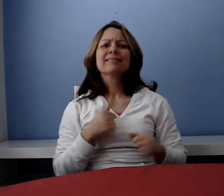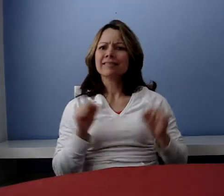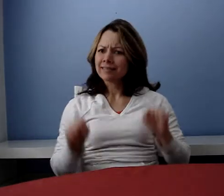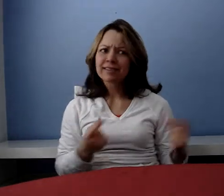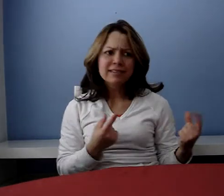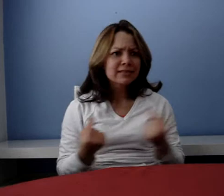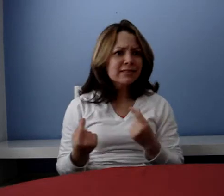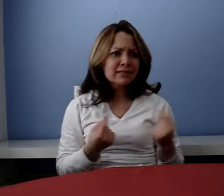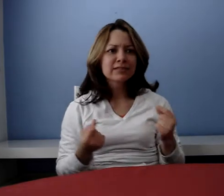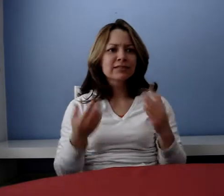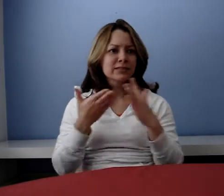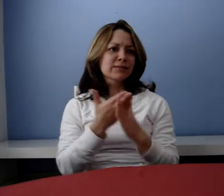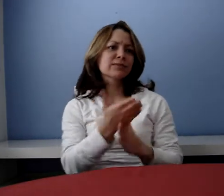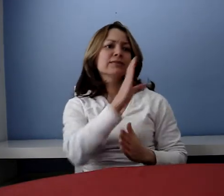TV?